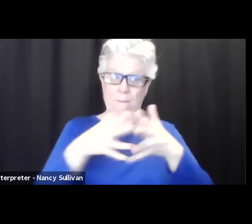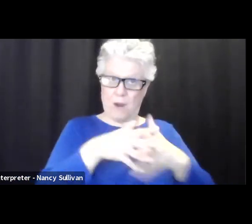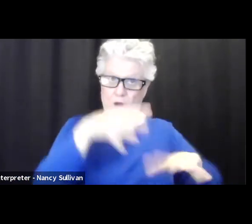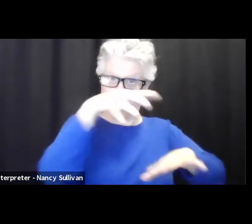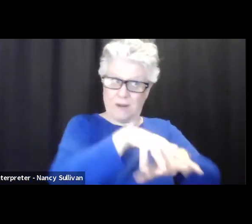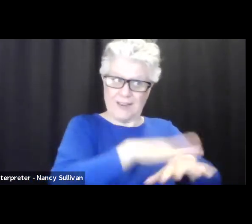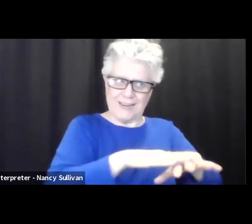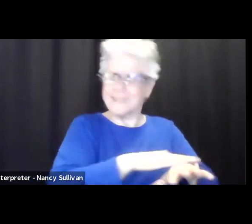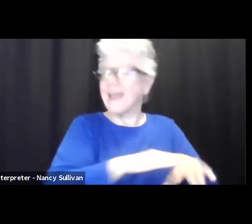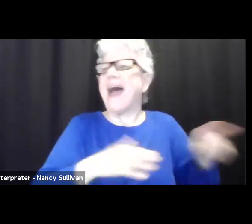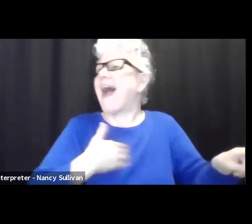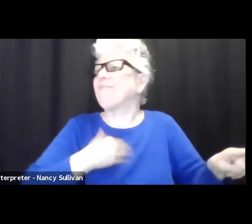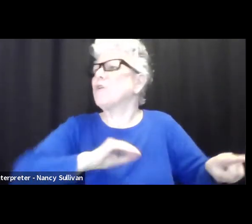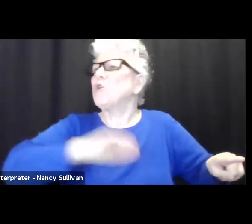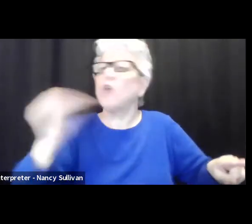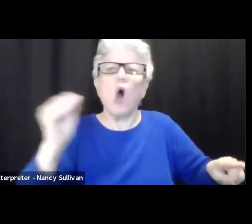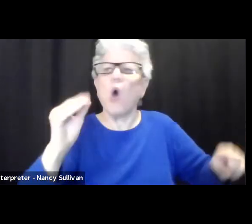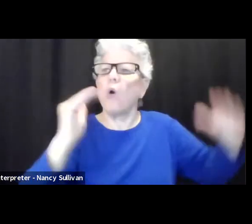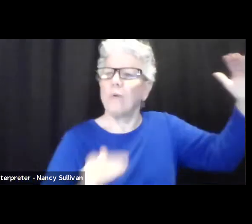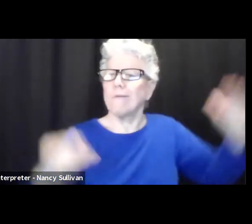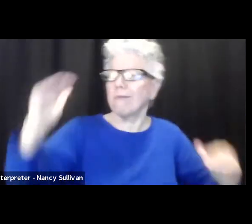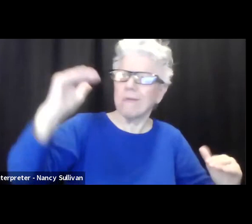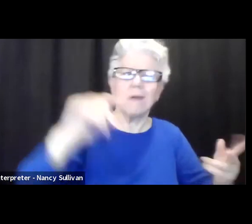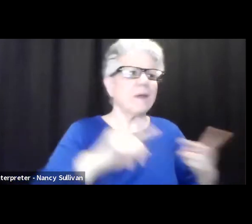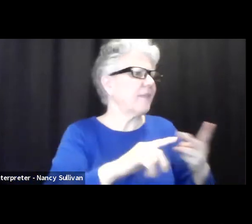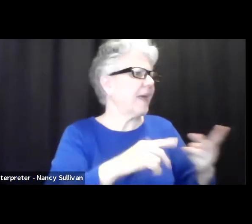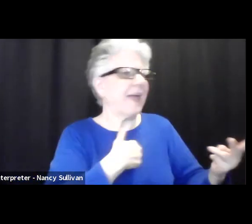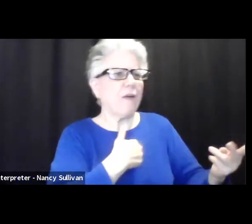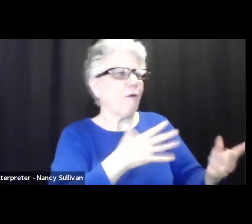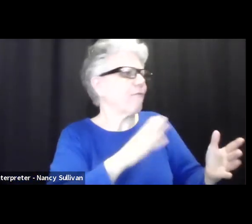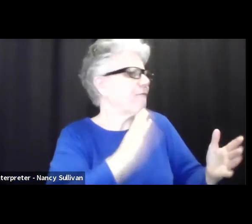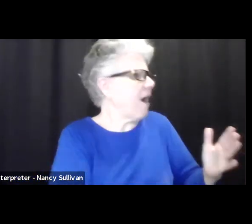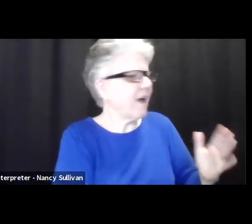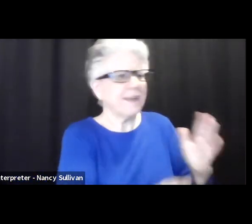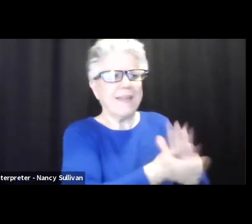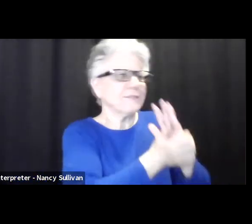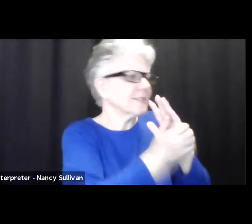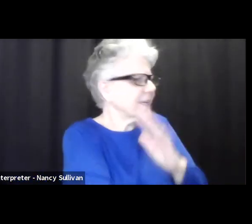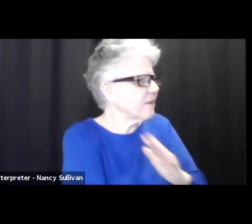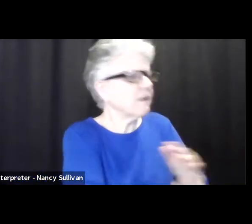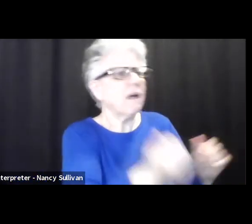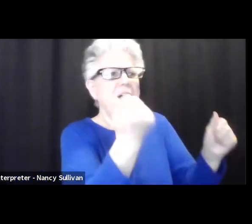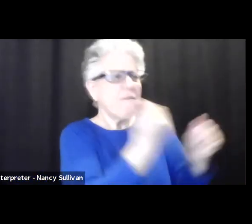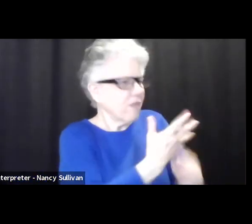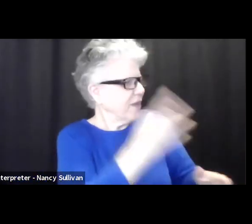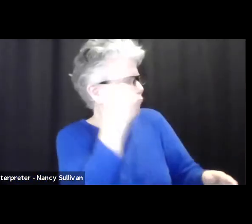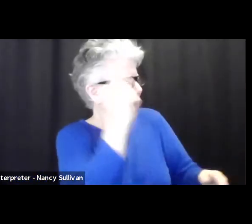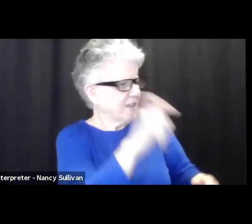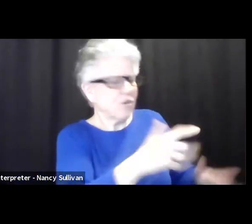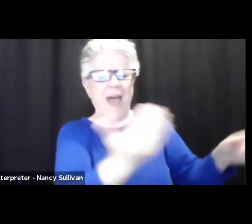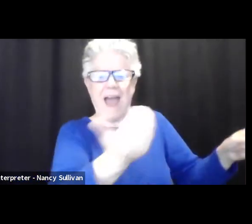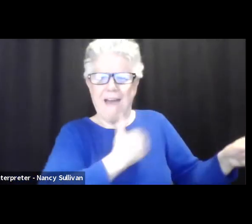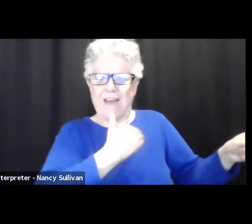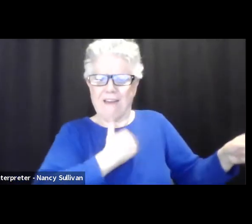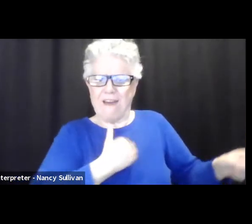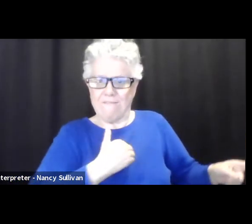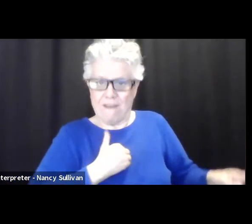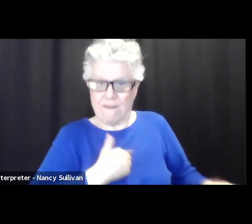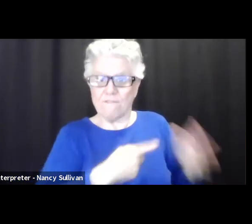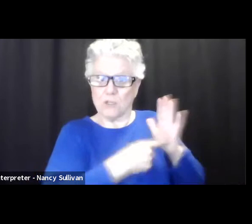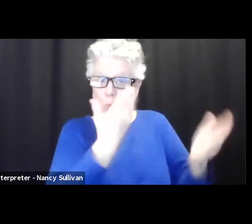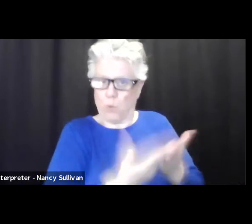do not suffer from a population scale congenital impairment of their rational faculties,